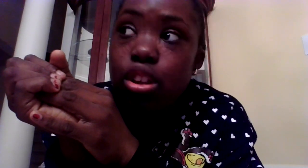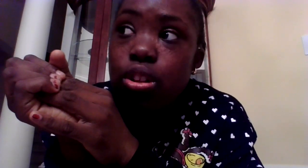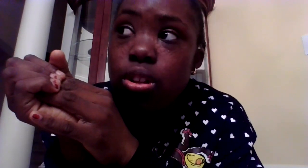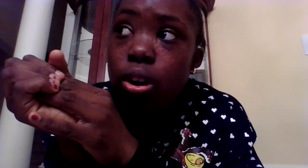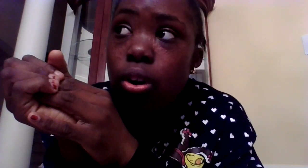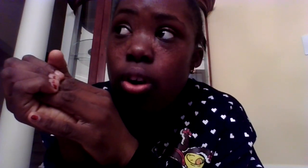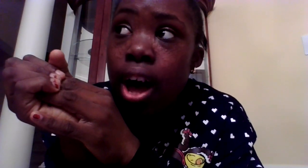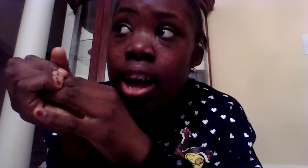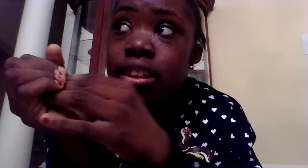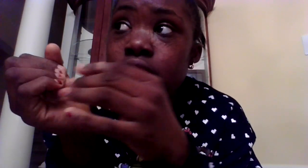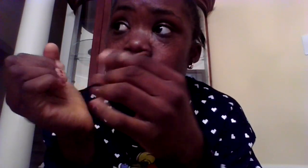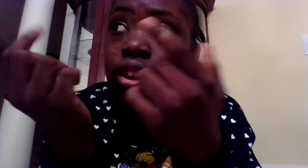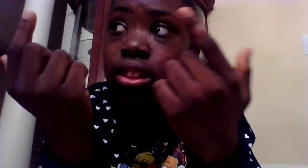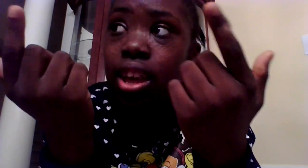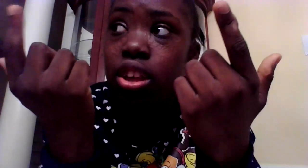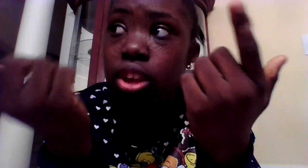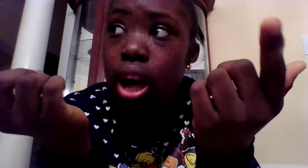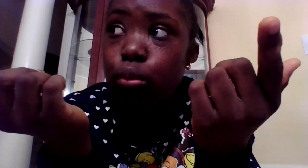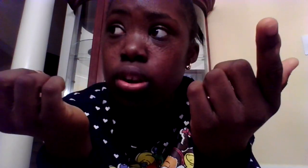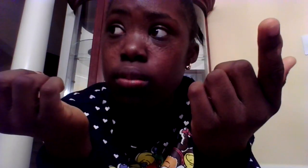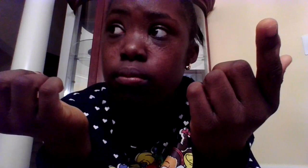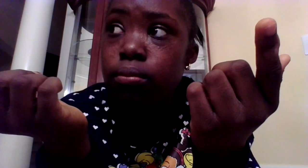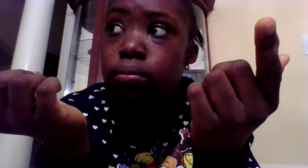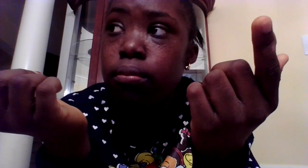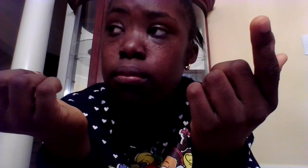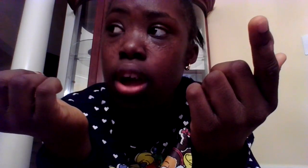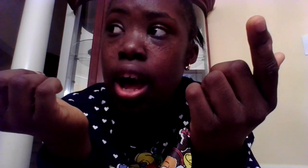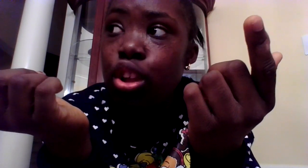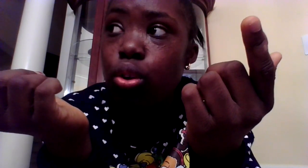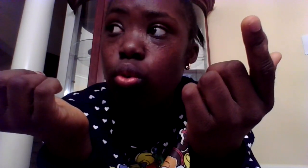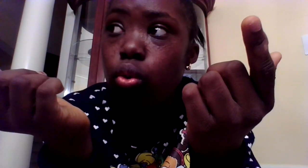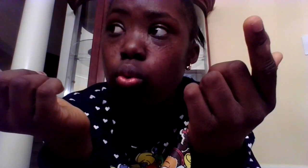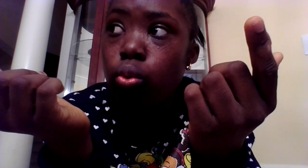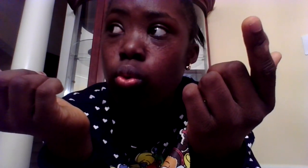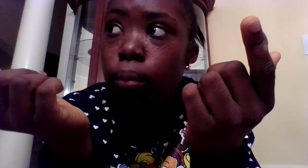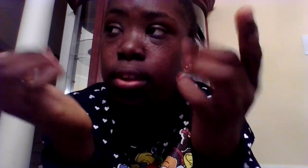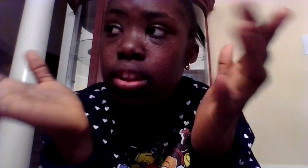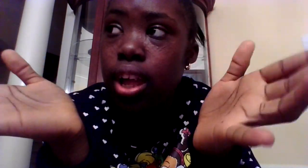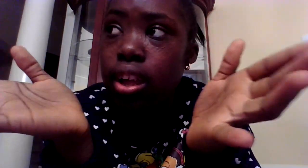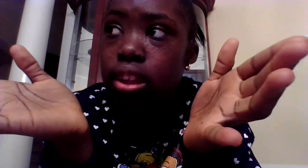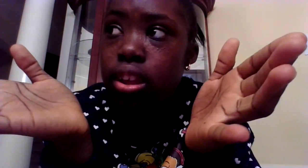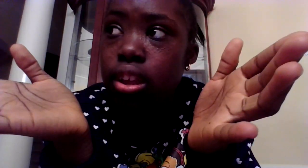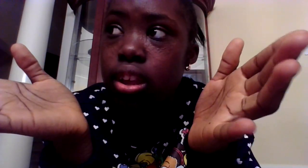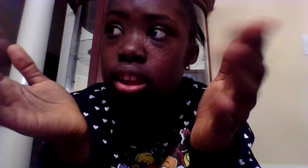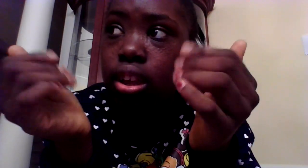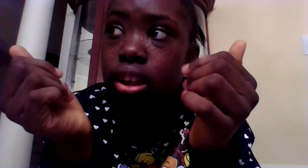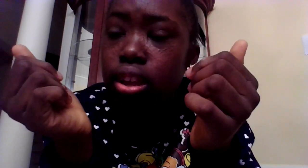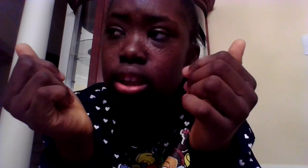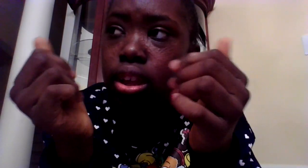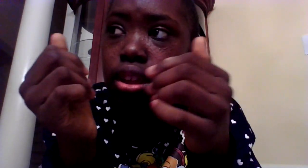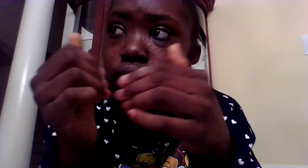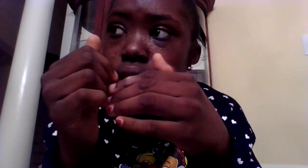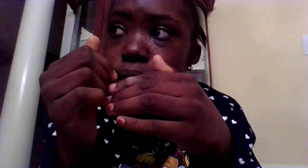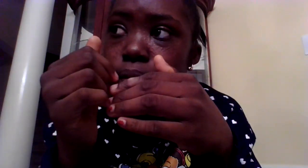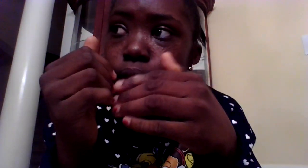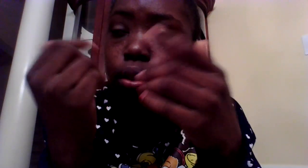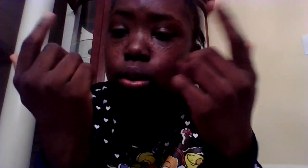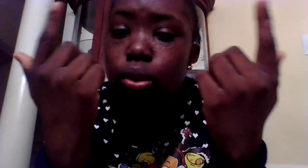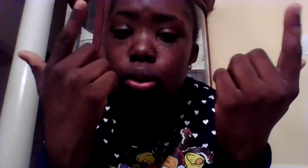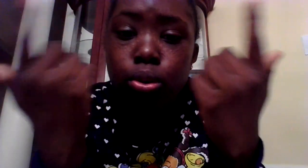So I just take shower. I don't want to be late in